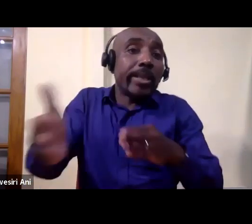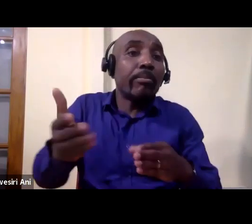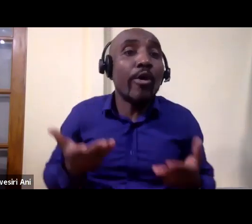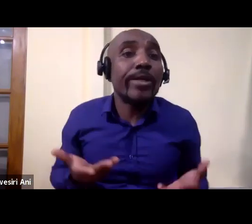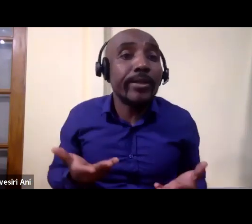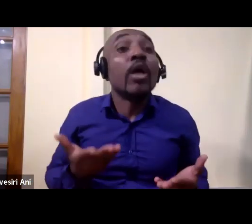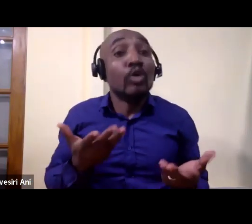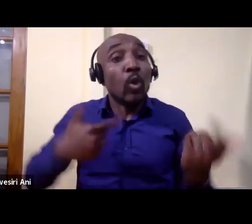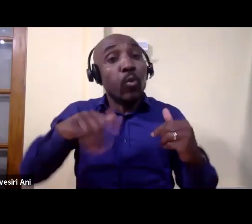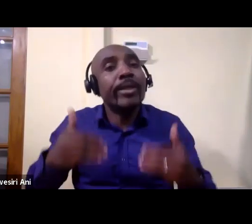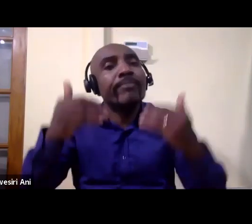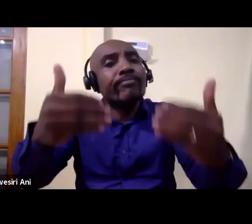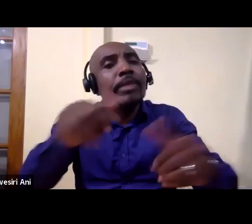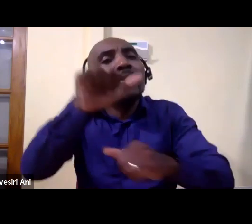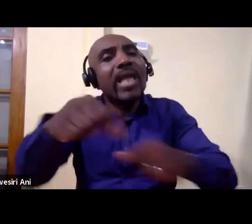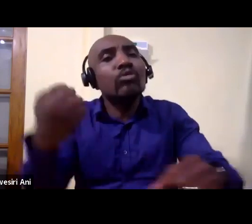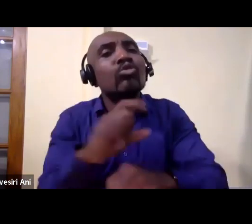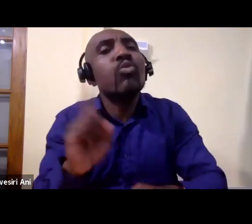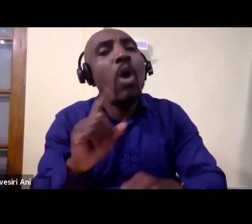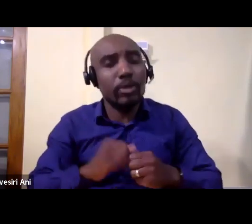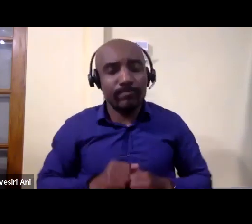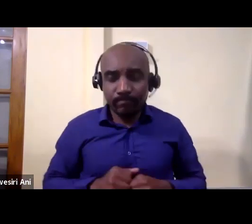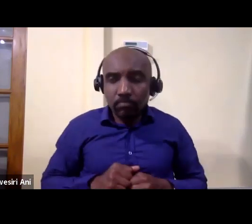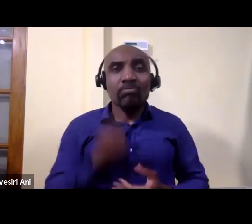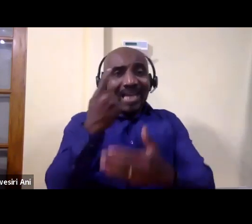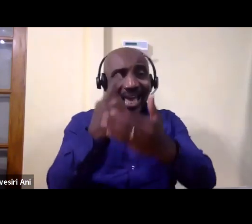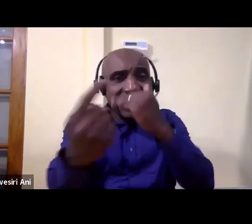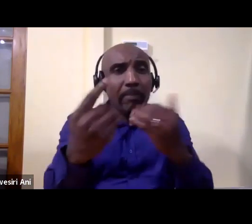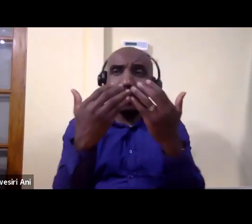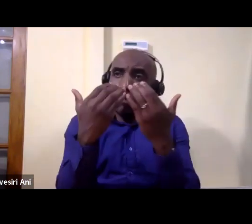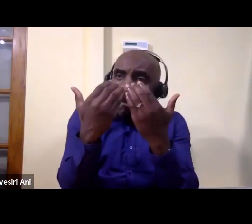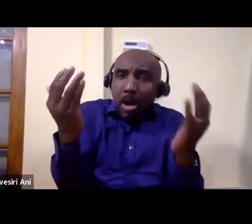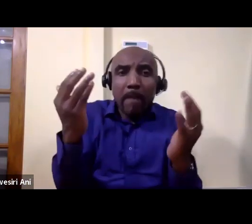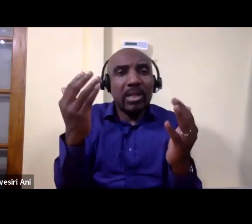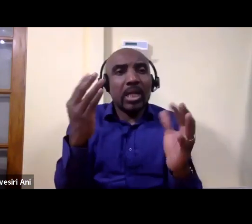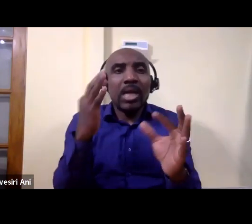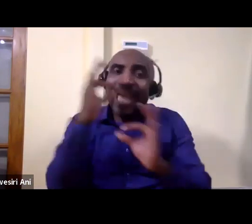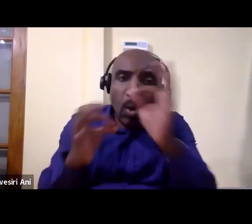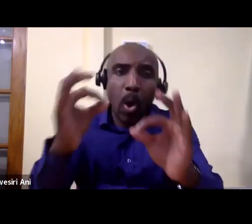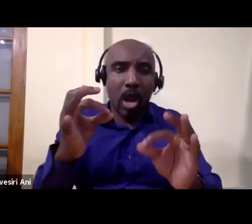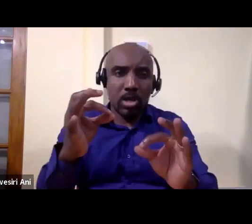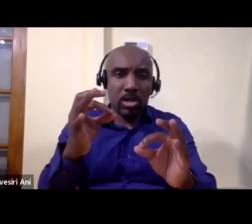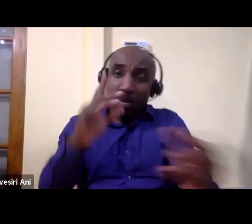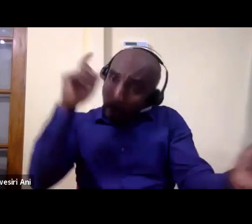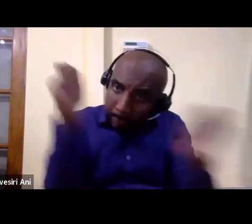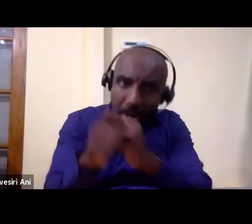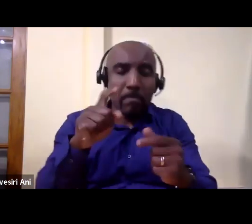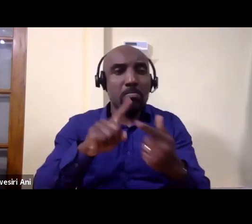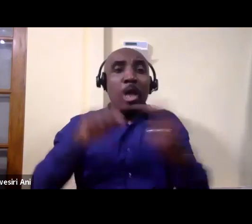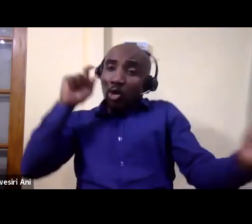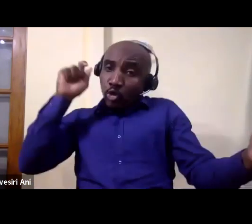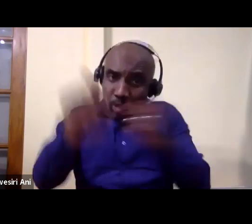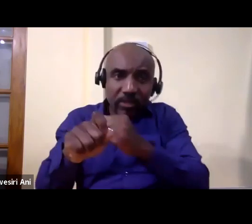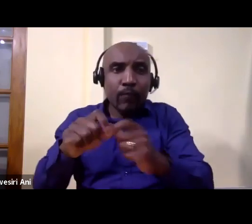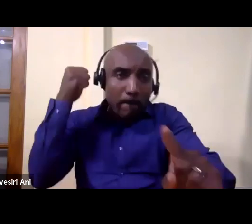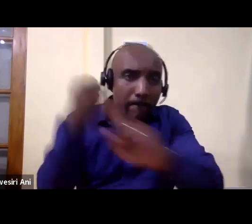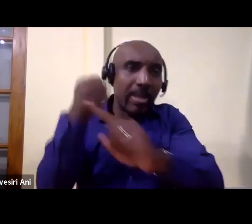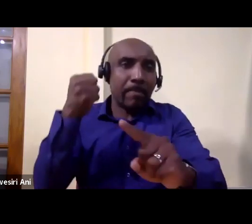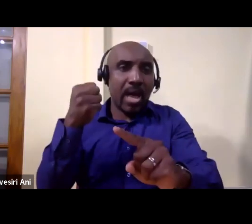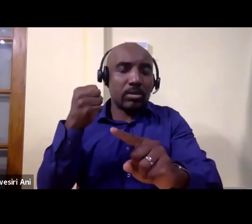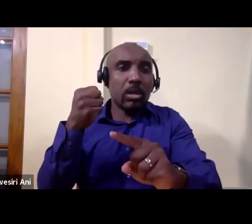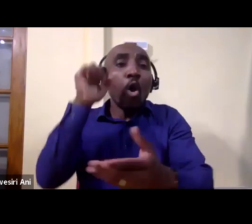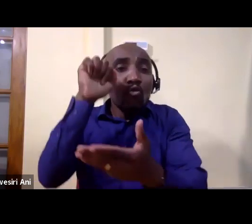public inquiry, and a public inquiry that makes a difference, a public inquiry that is transformative, which has the right people leading it